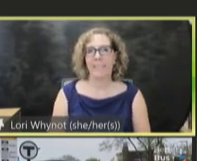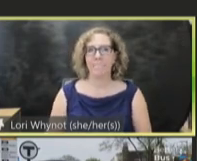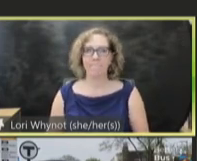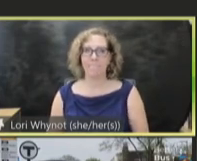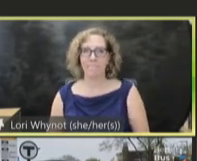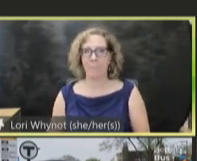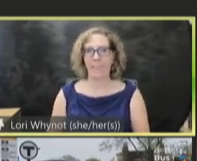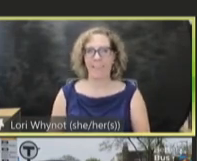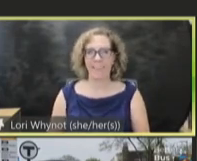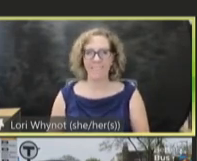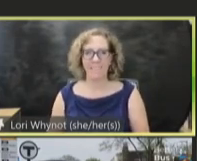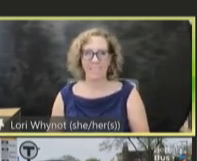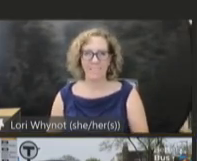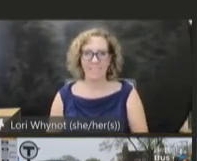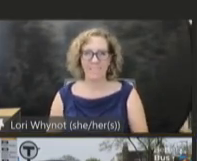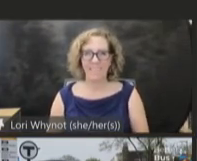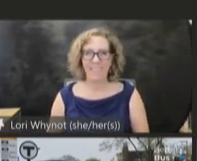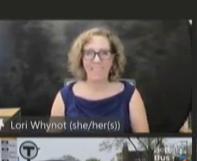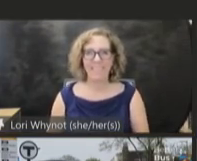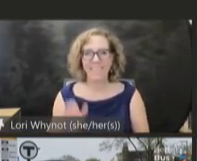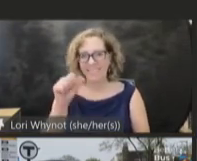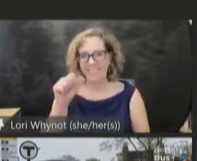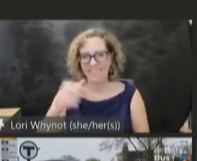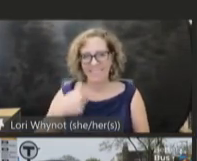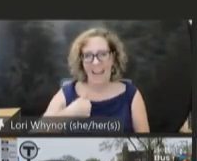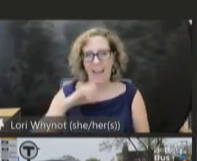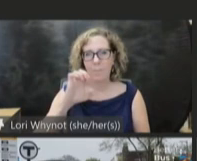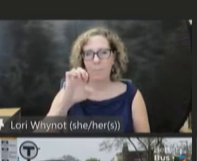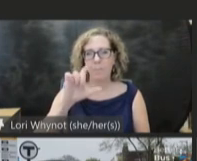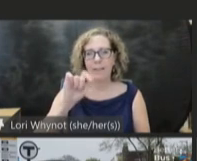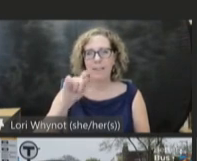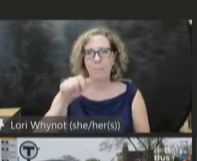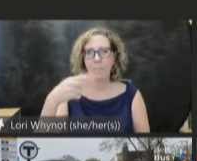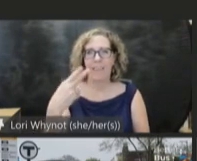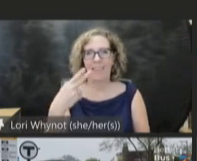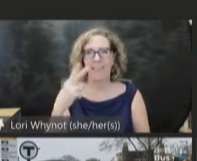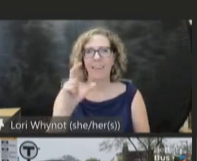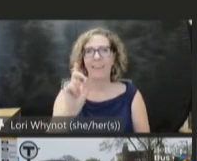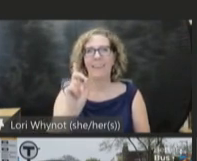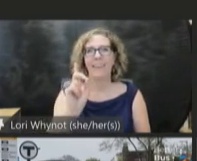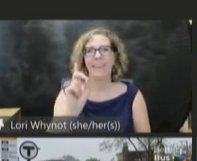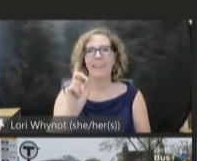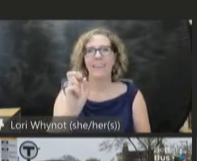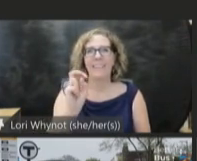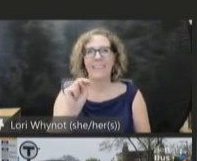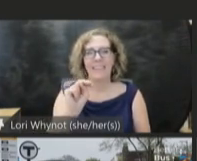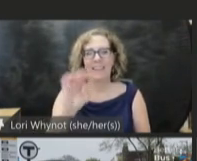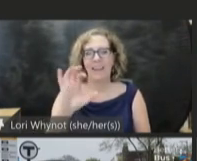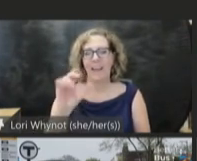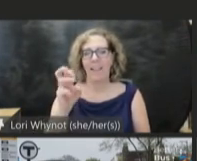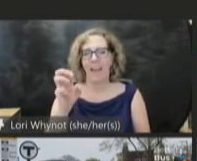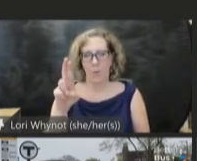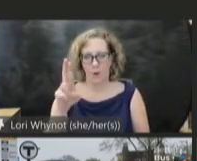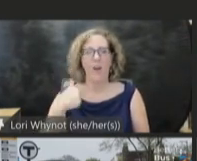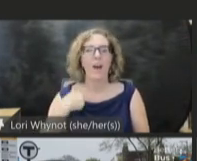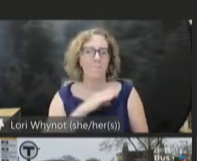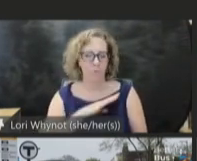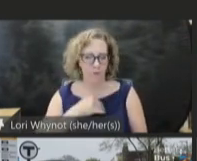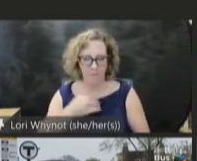Elizabeth, please. Yes, I'm Elizabeth Dean-Clower. I'm a board member and I reside in Back Bay.